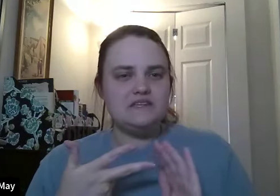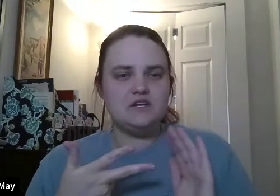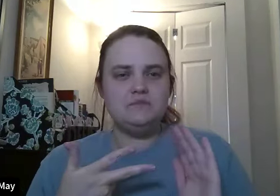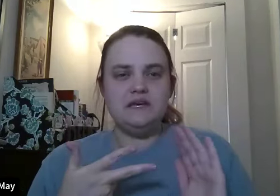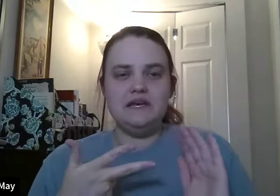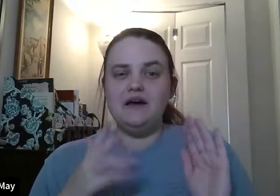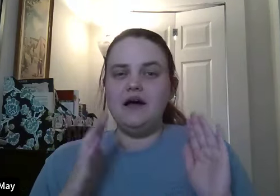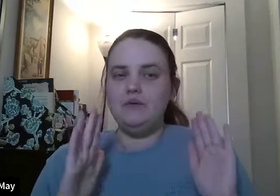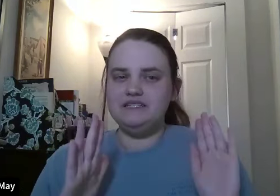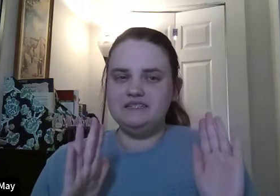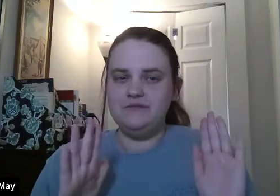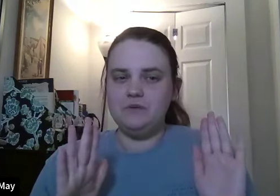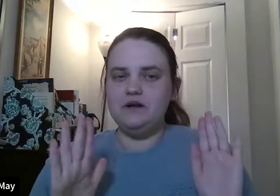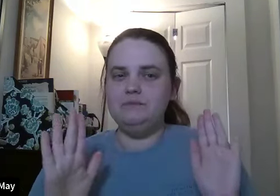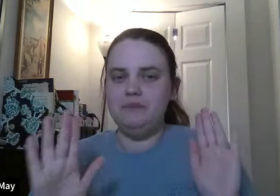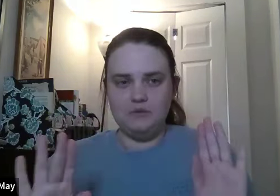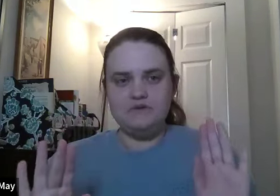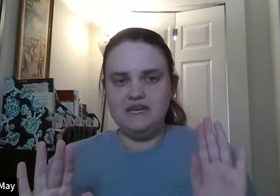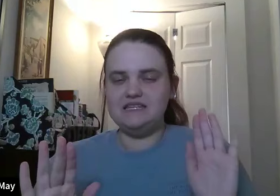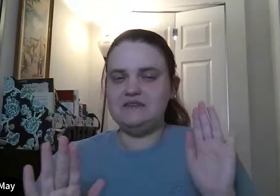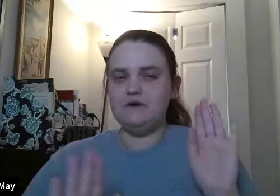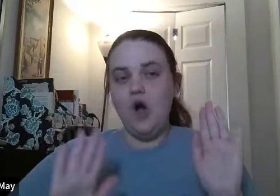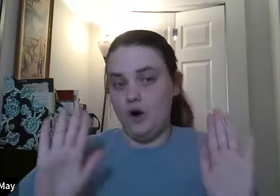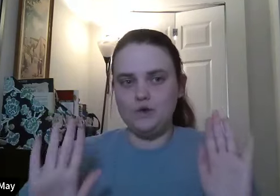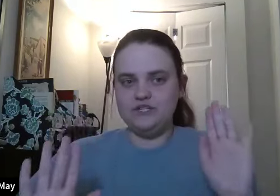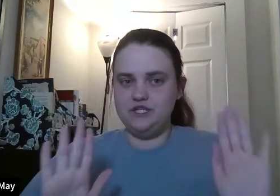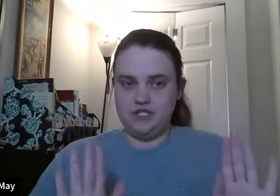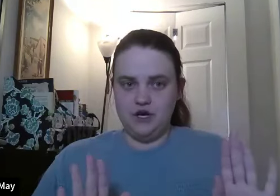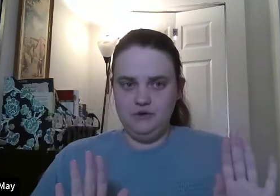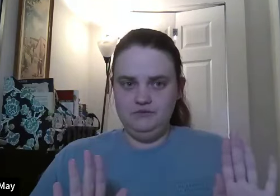going to be, I always like to bear with me. It is a very awkward one to show